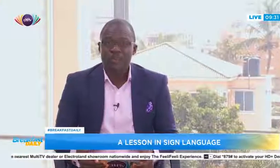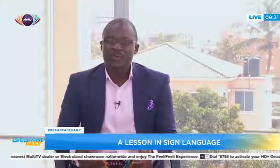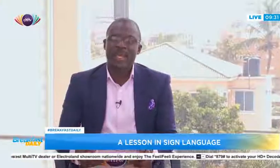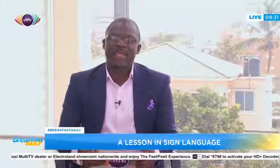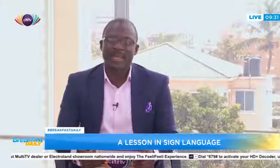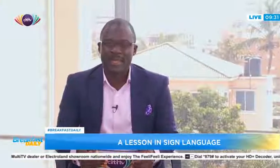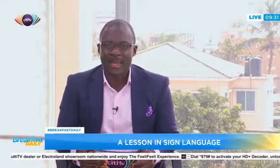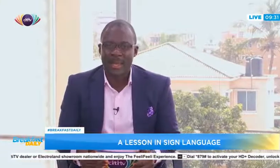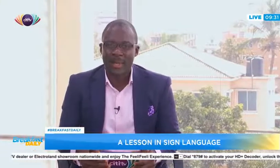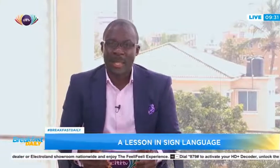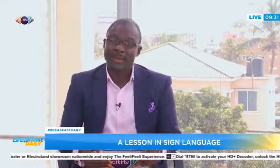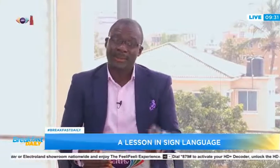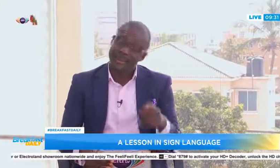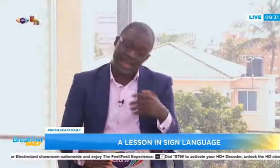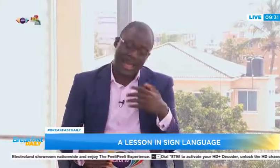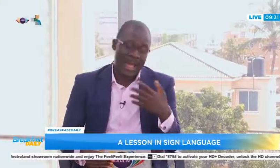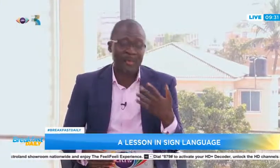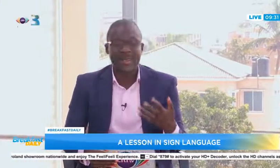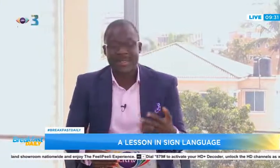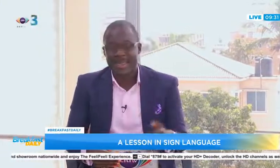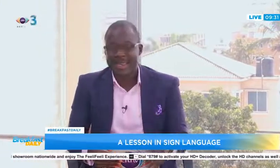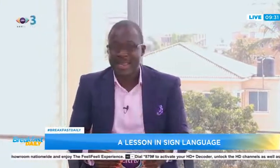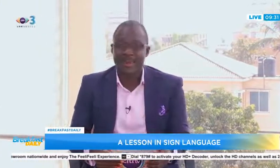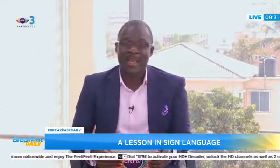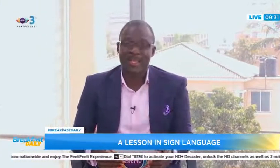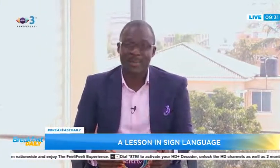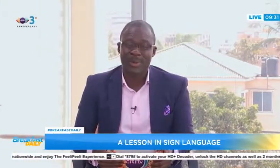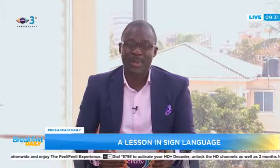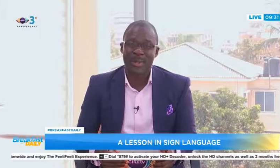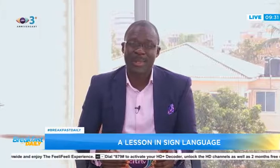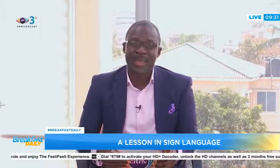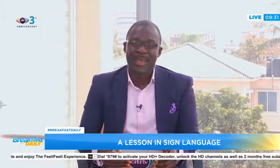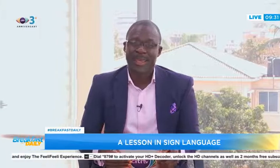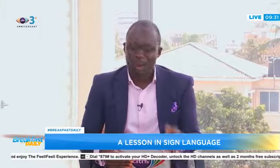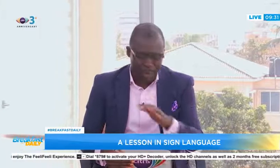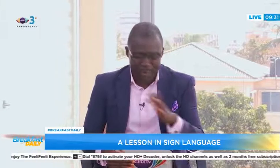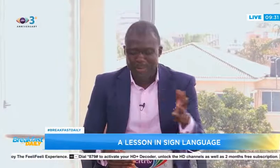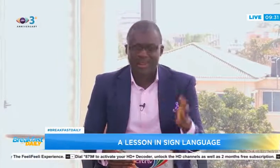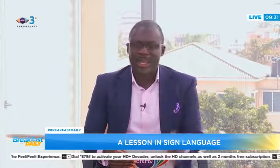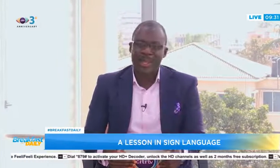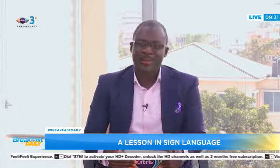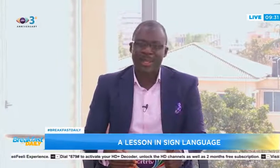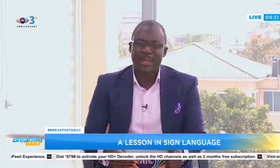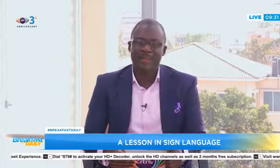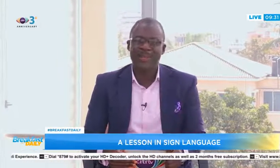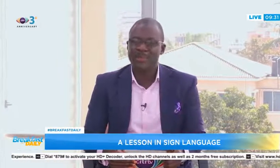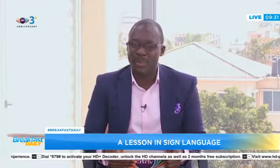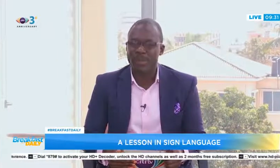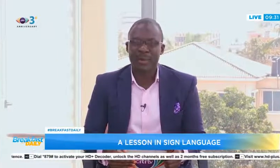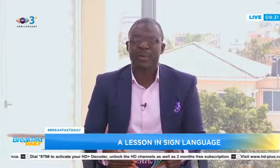is a sign language, and I would just say a sign language expert. I mean, all forms of sign language, and he reads Braille and all